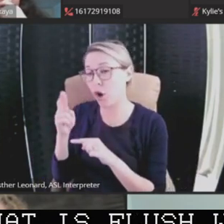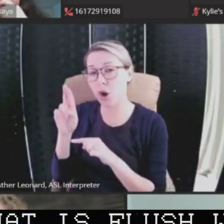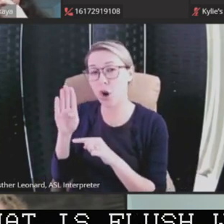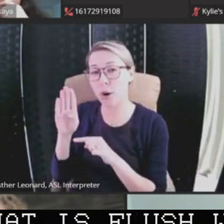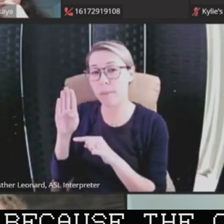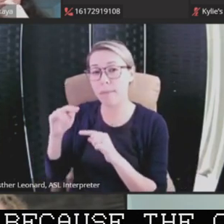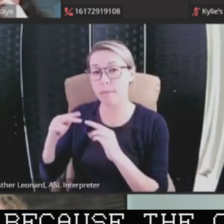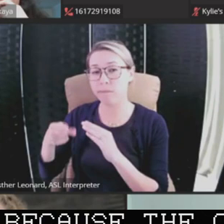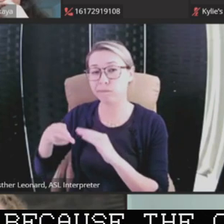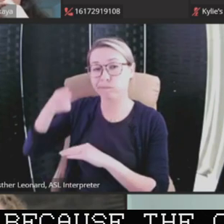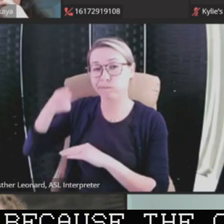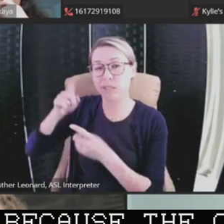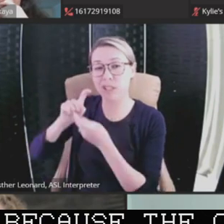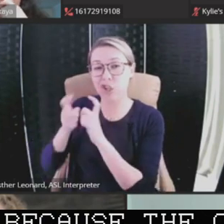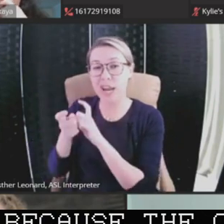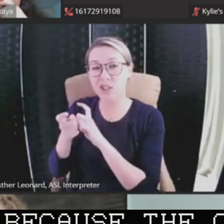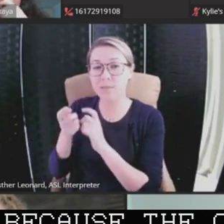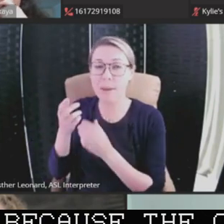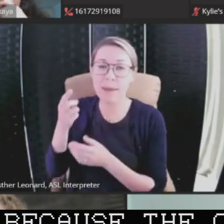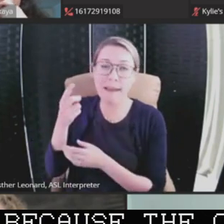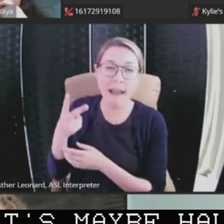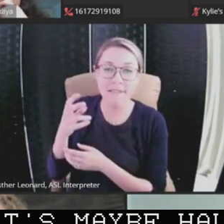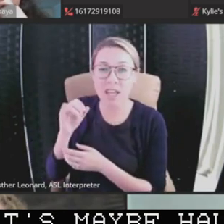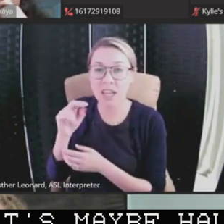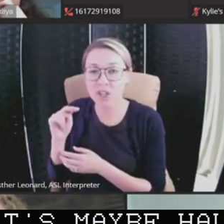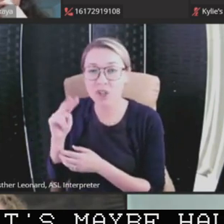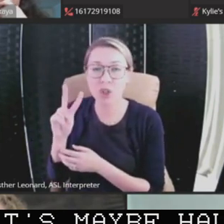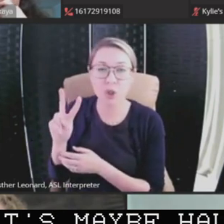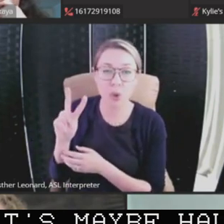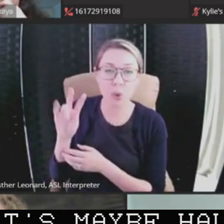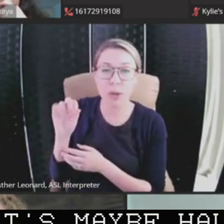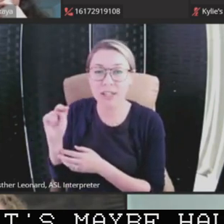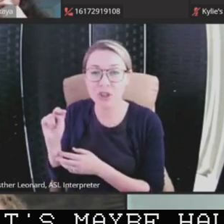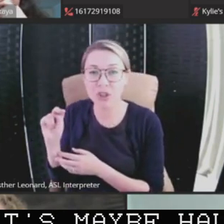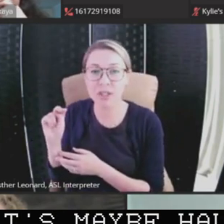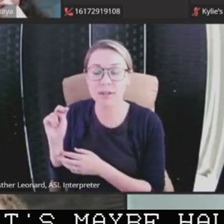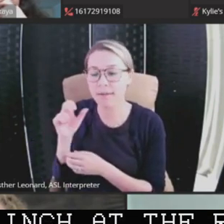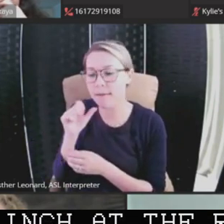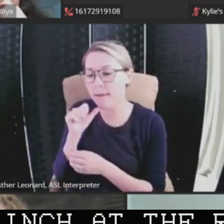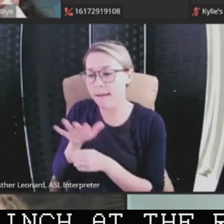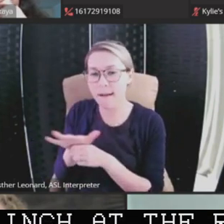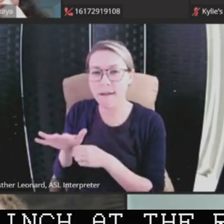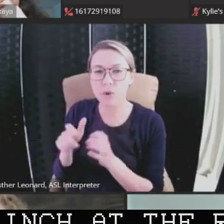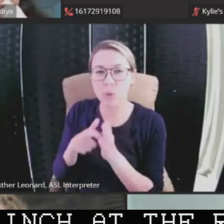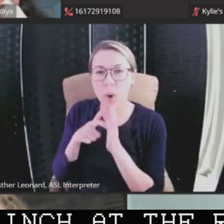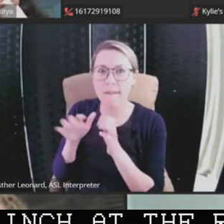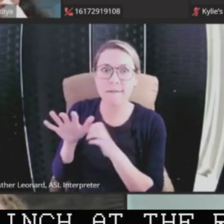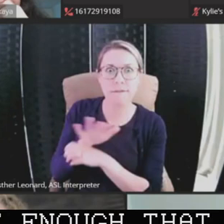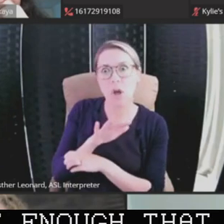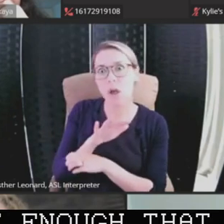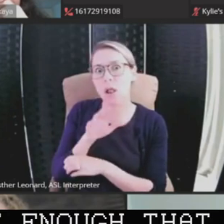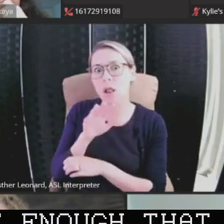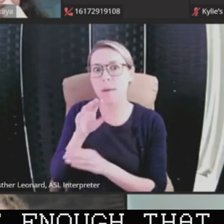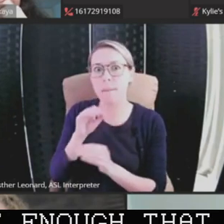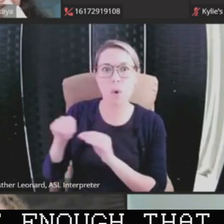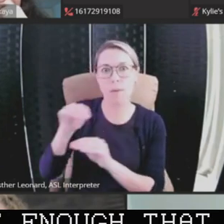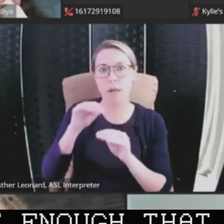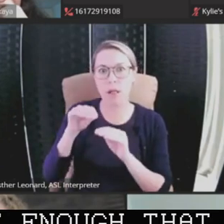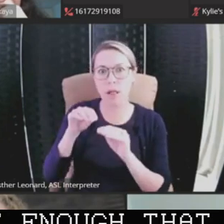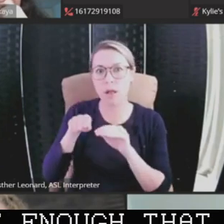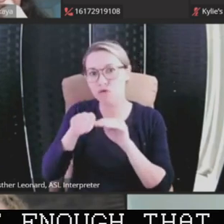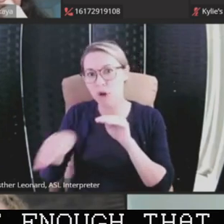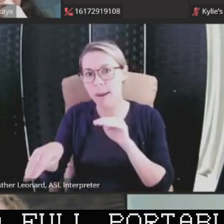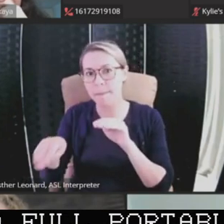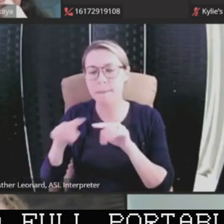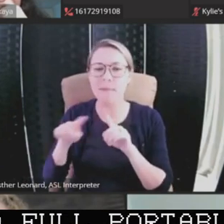maybe an inch at the rest of the curb, not enough that we would require a full portable ramp, but enough that that's gonna create a barrier